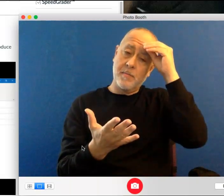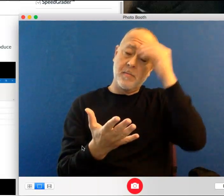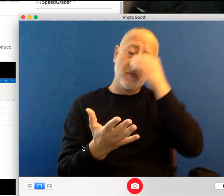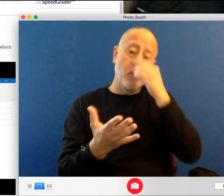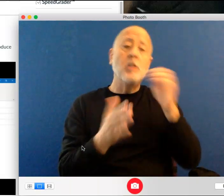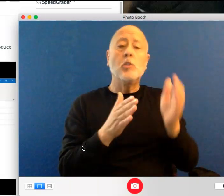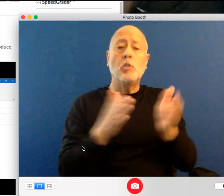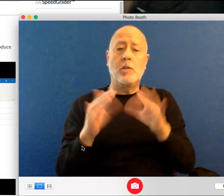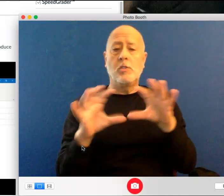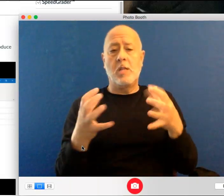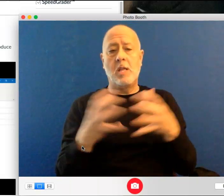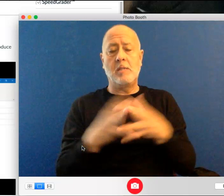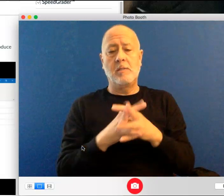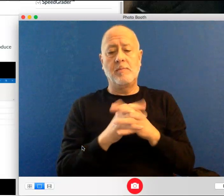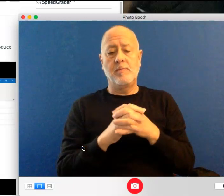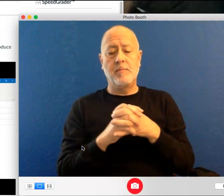strategies class